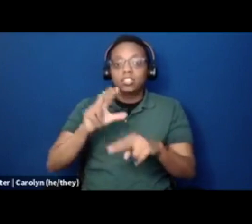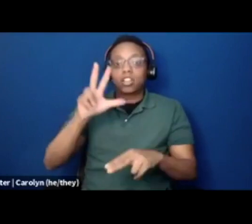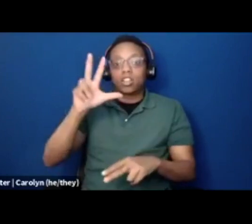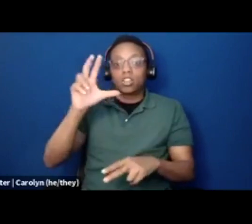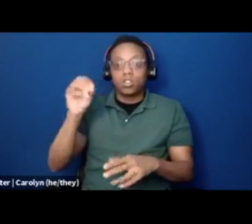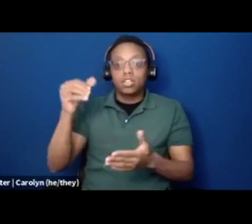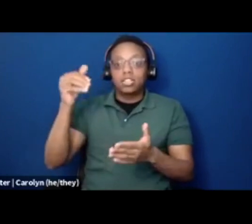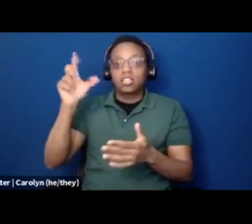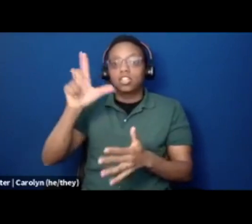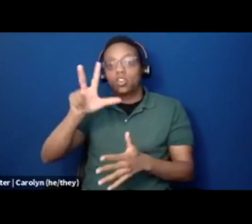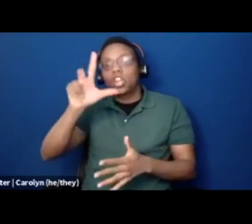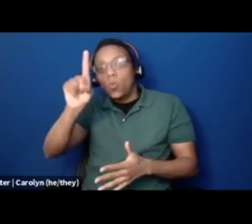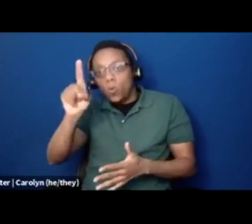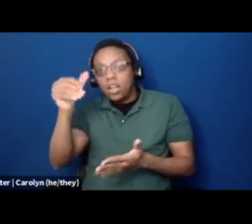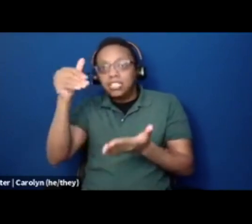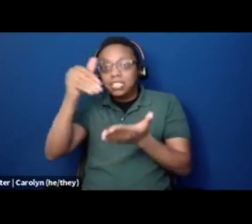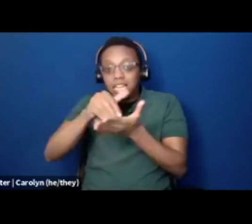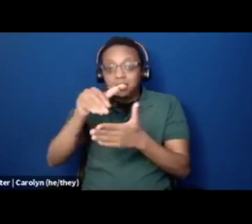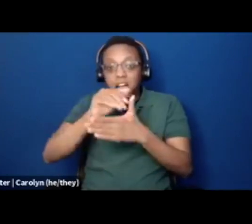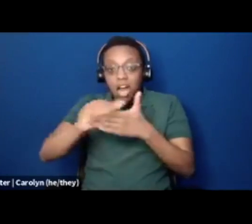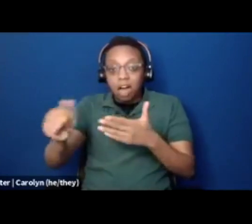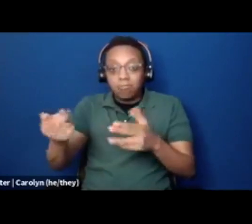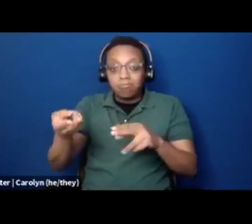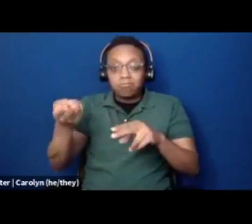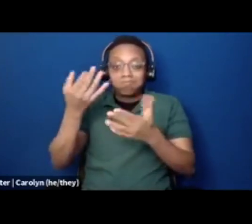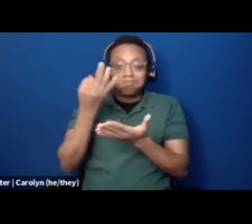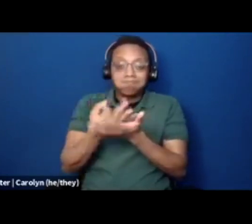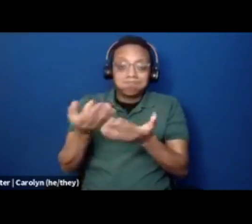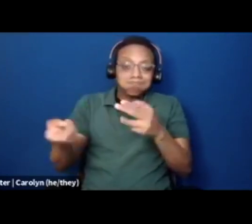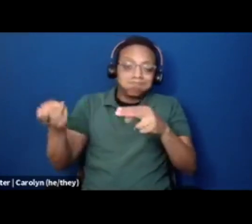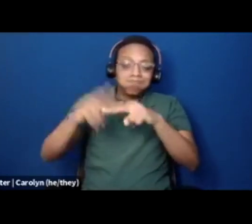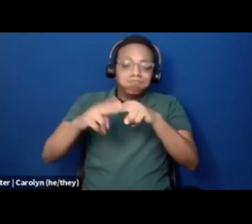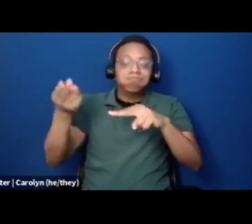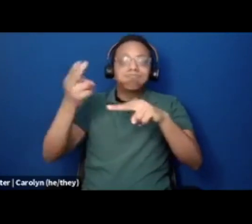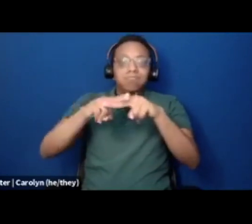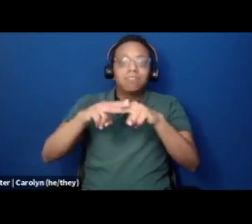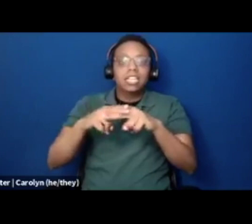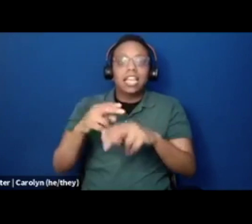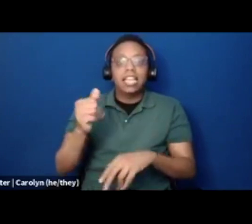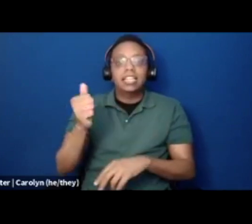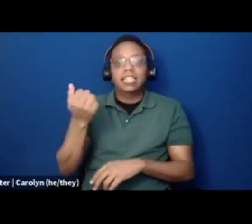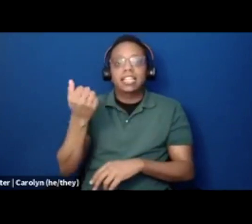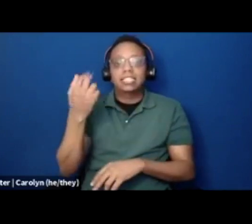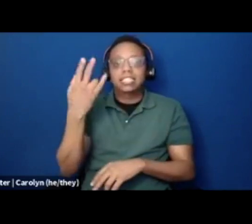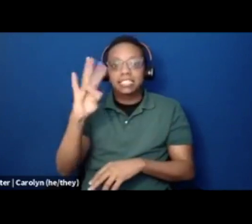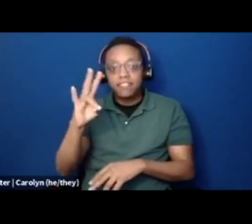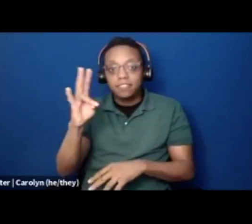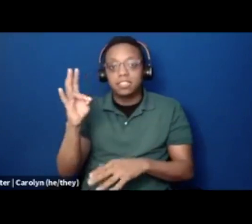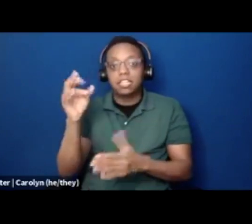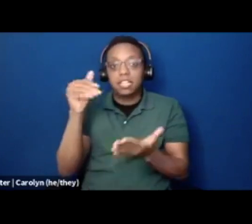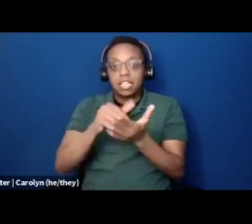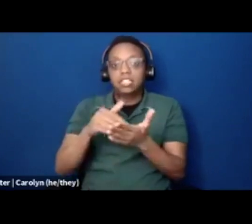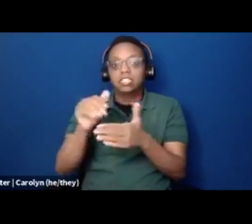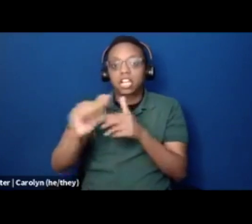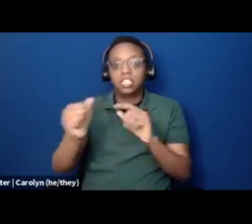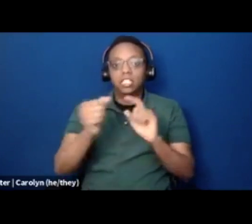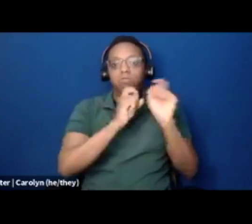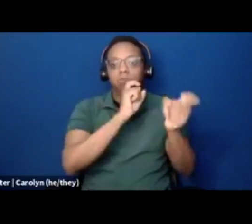redistributed $17,000 directly back into the community. A predominance of those were